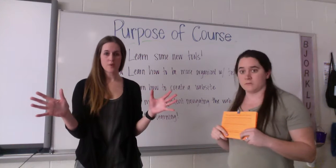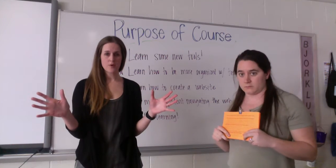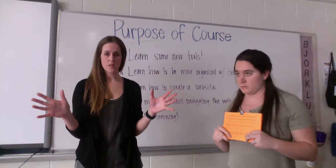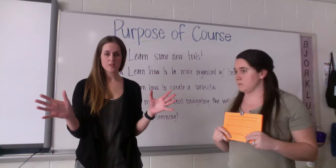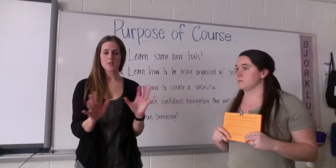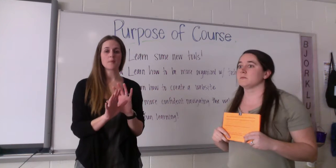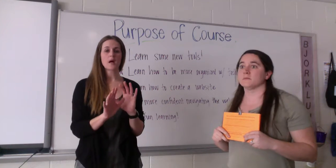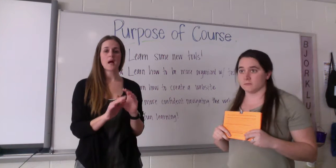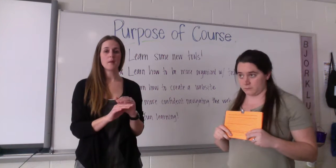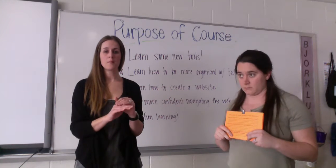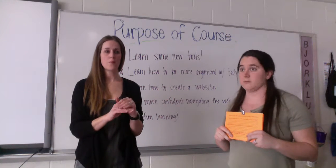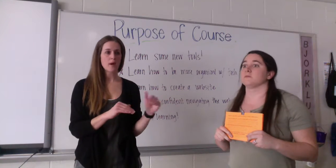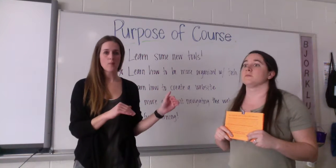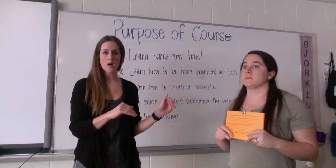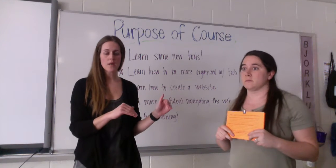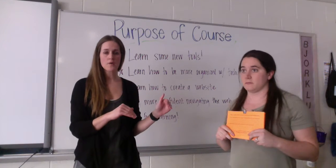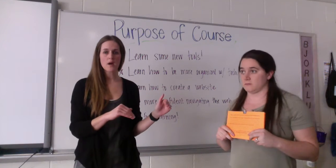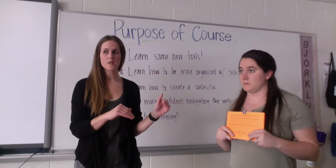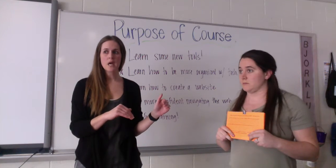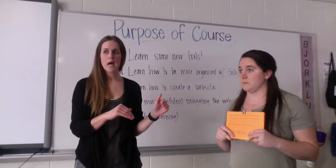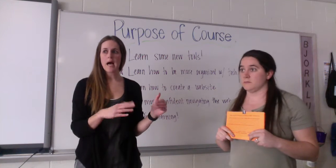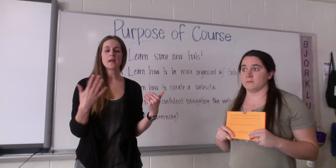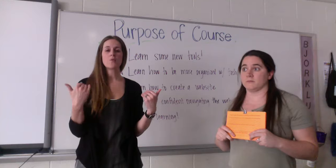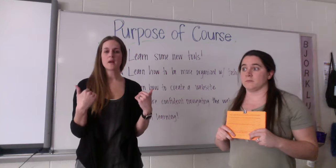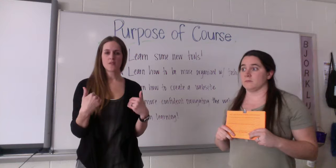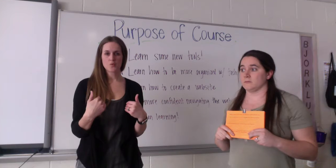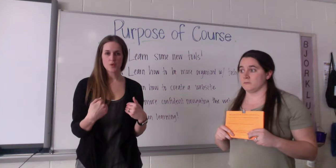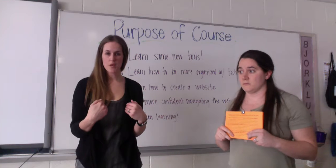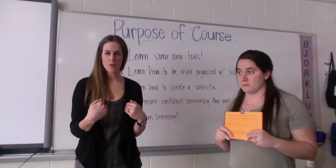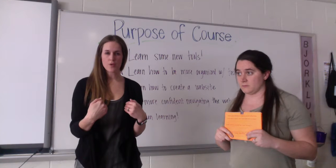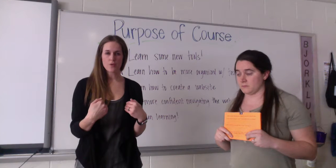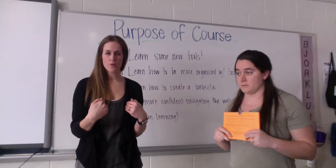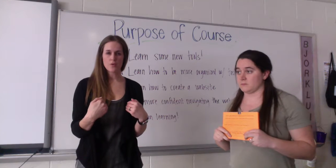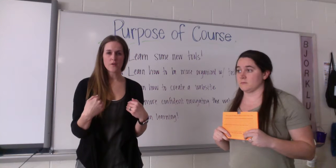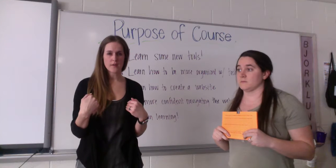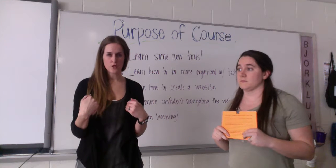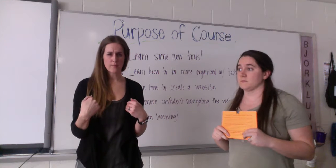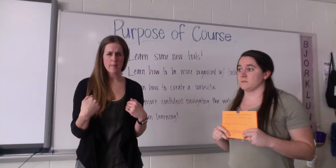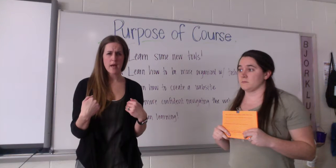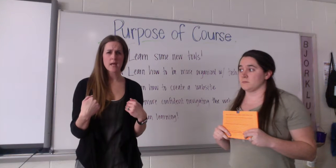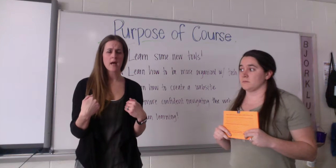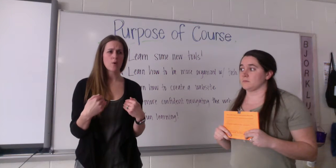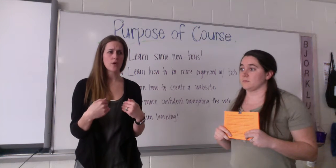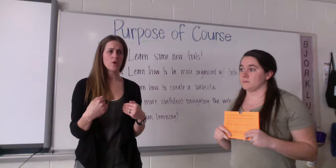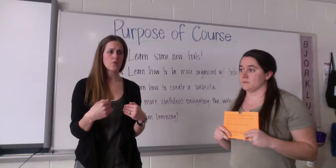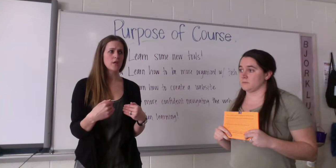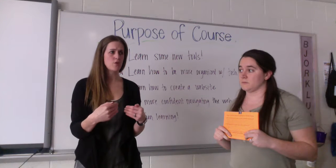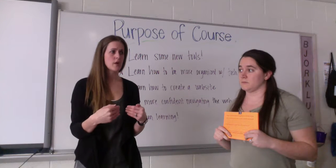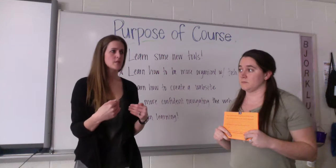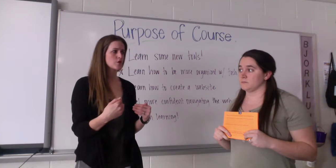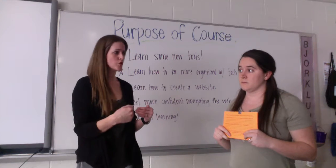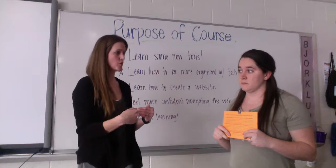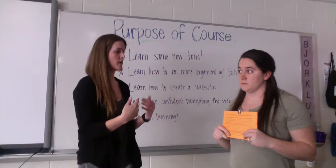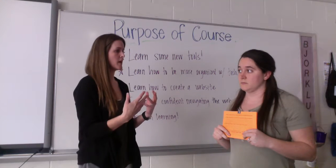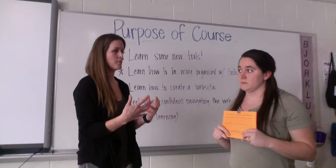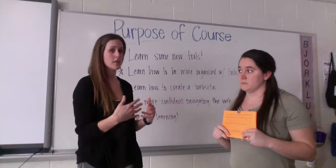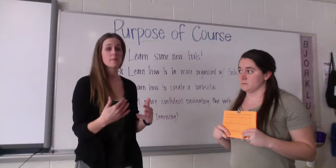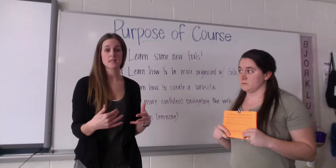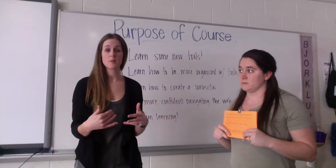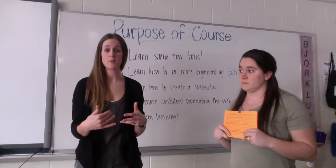computer labs are set up. When I'm walking around, I don't want to have to worry about you if I turn my back. I want to know that you guys are doing and being the best people